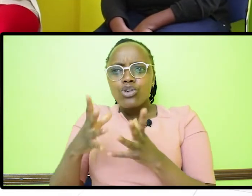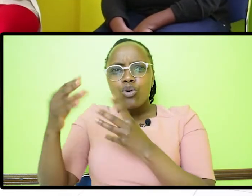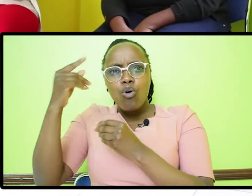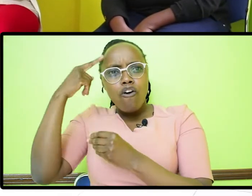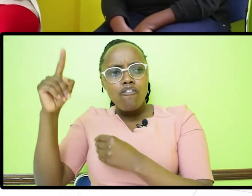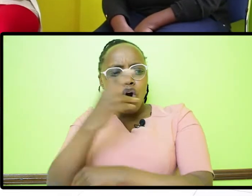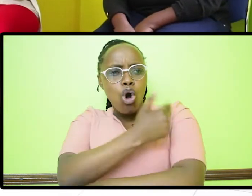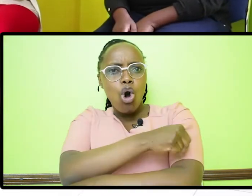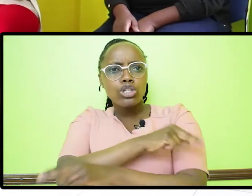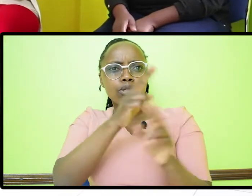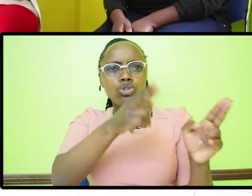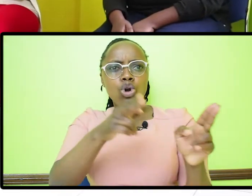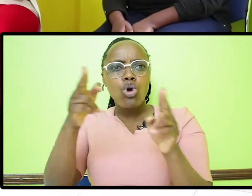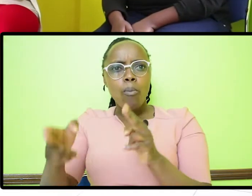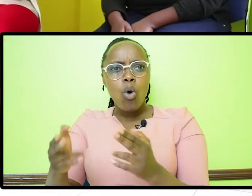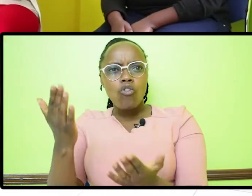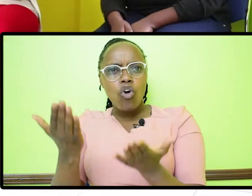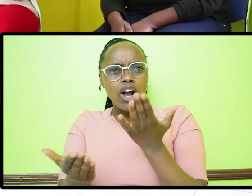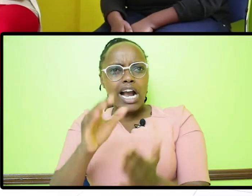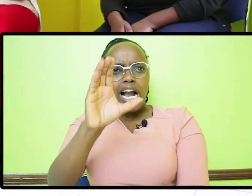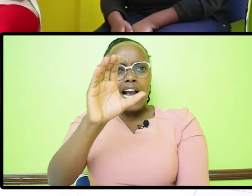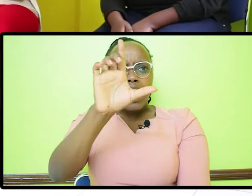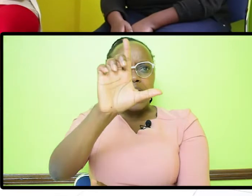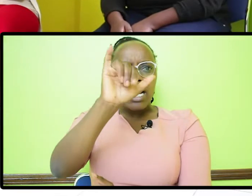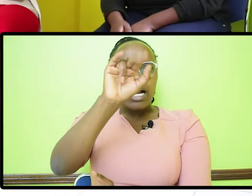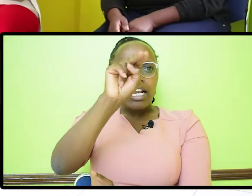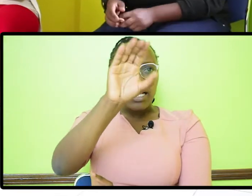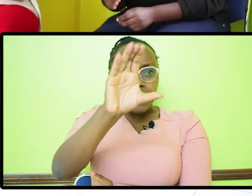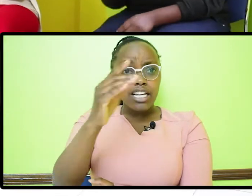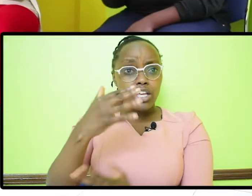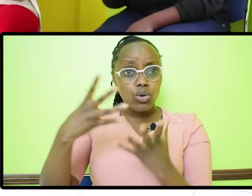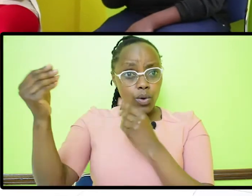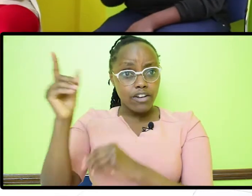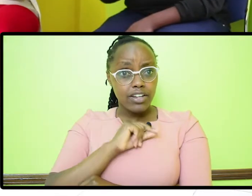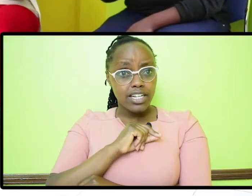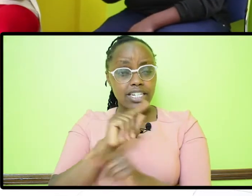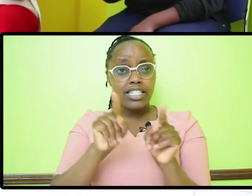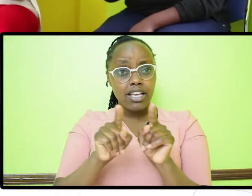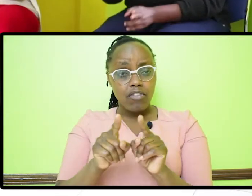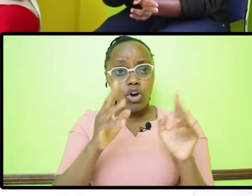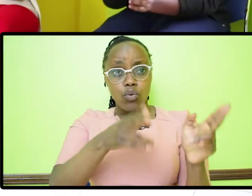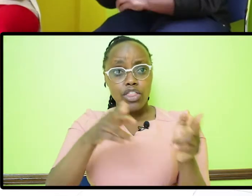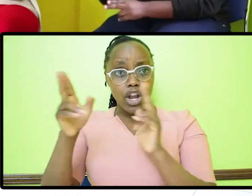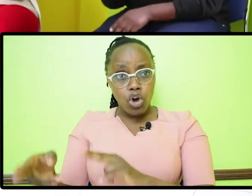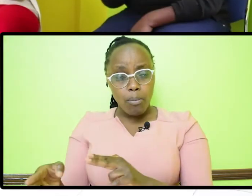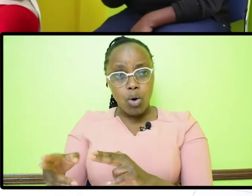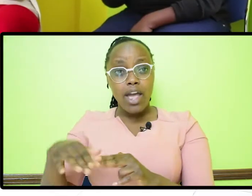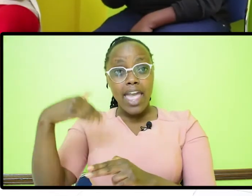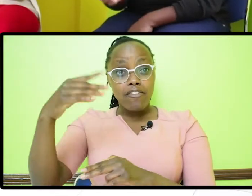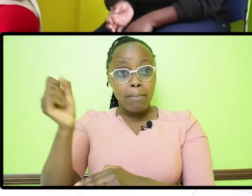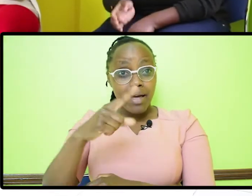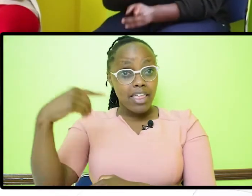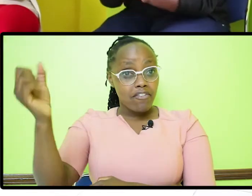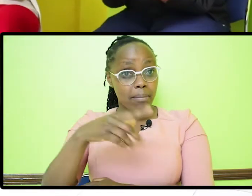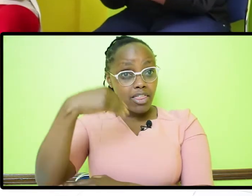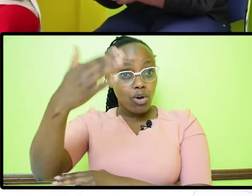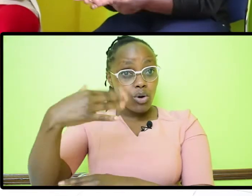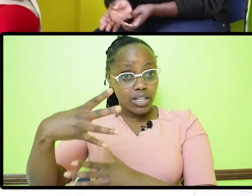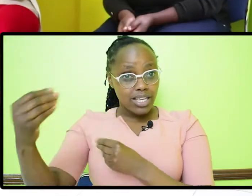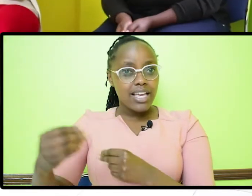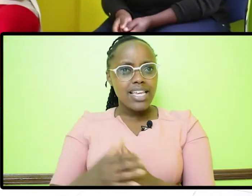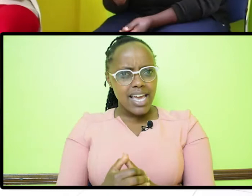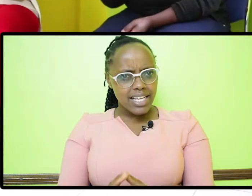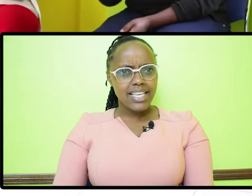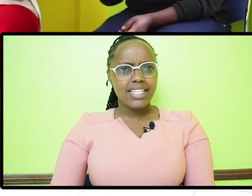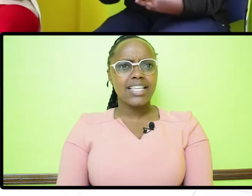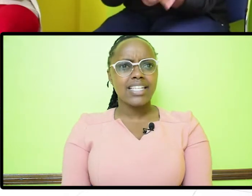you go for clinics as normal, or did you go for clinics? Are you going for the normal clinics every month?